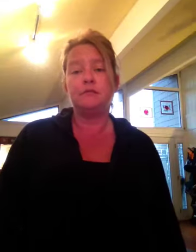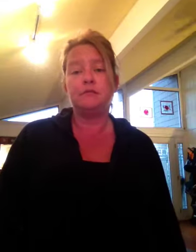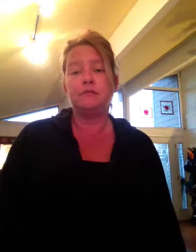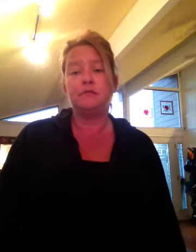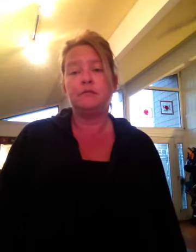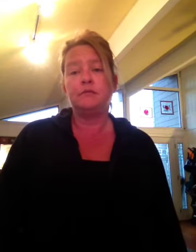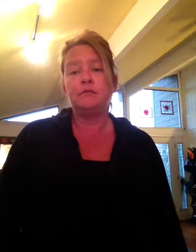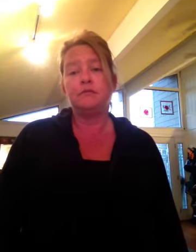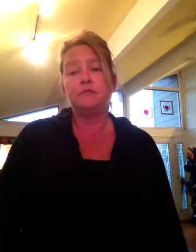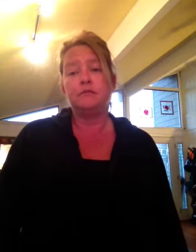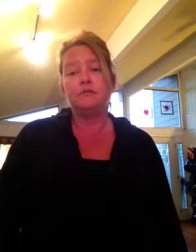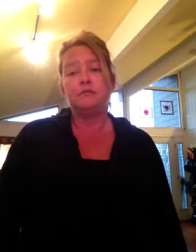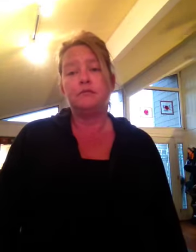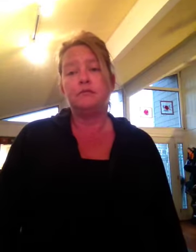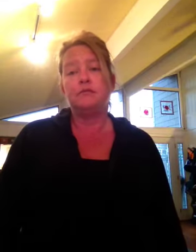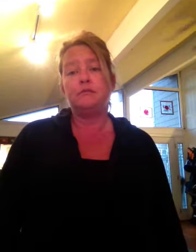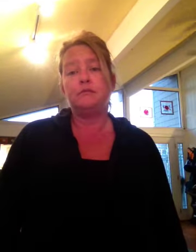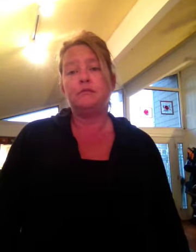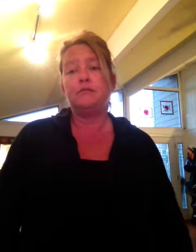And then how many of them are children?